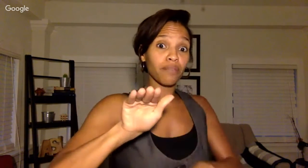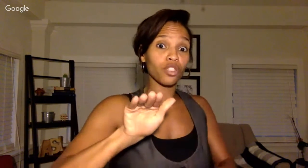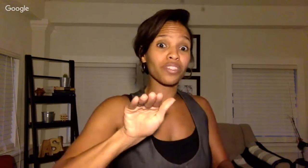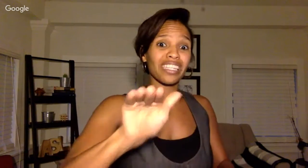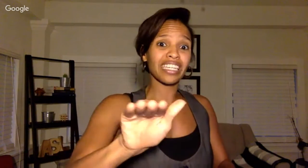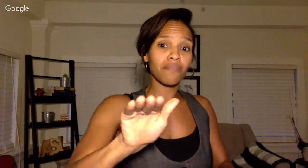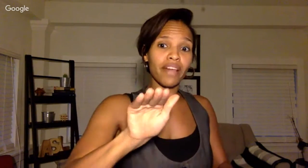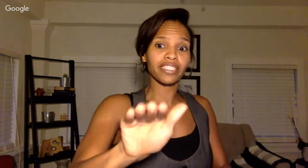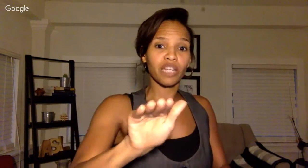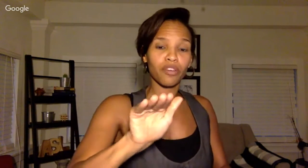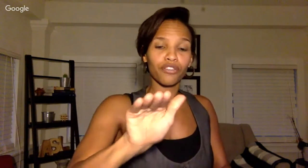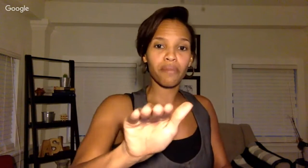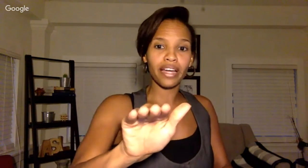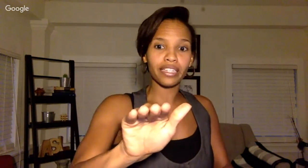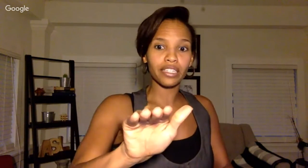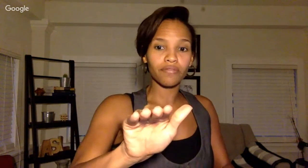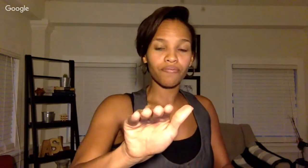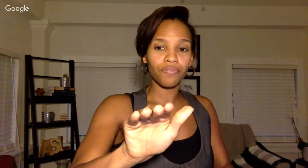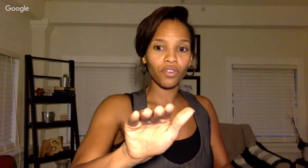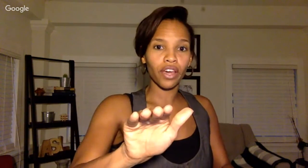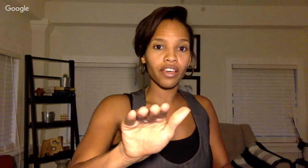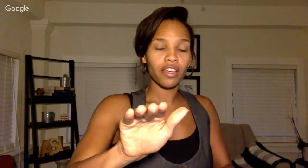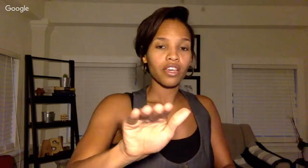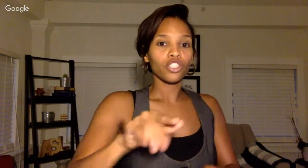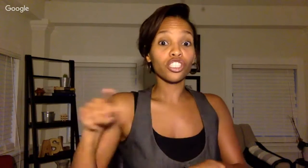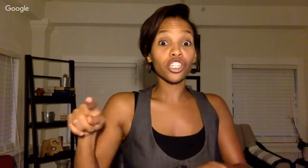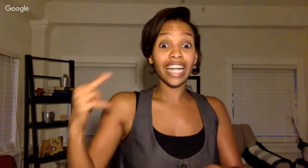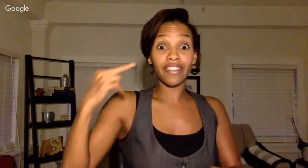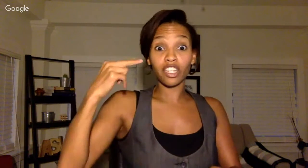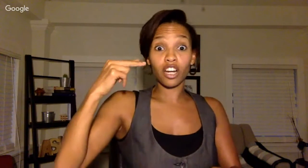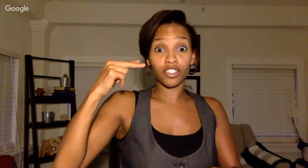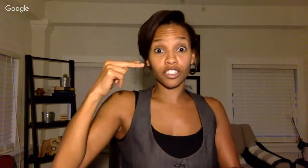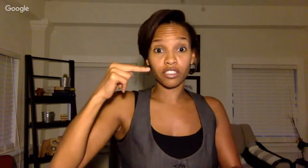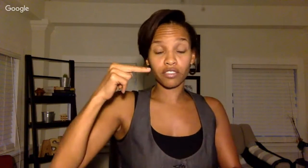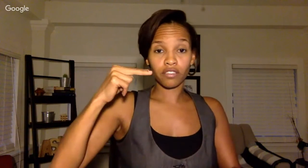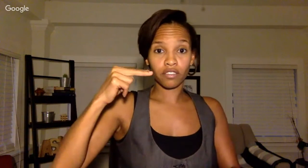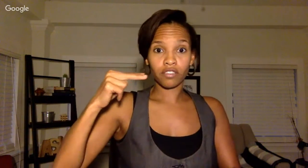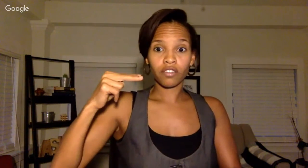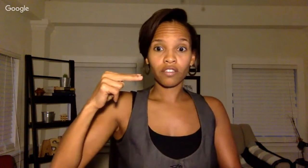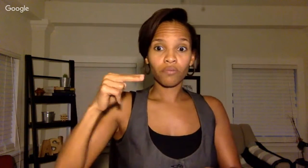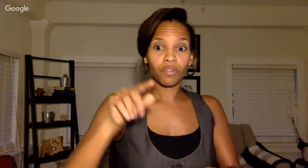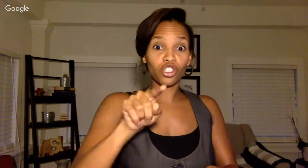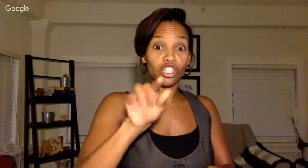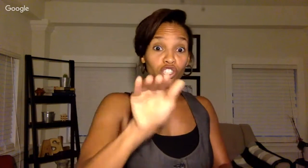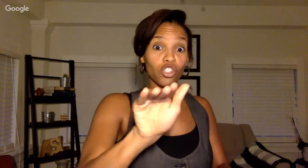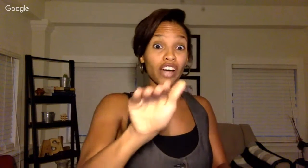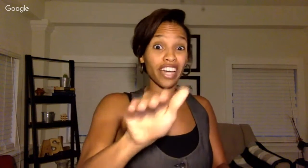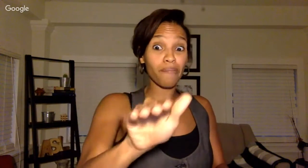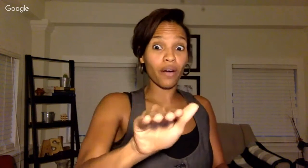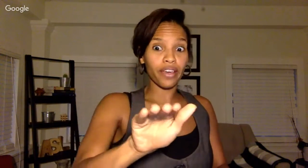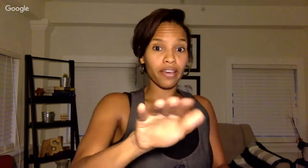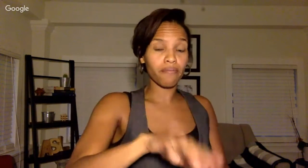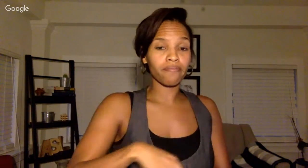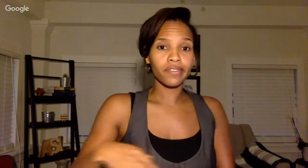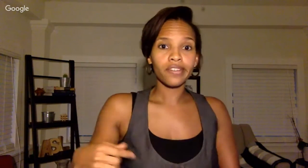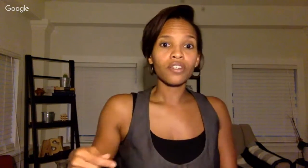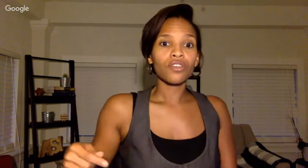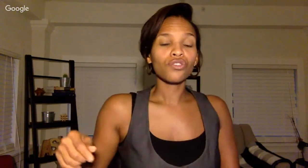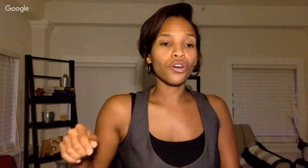So it's him that's going to be reminded. Okay. She's looking at the doctor, but she's talking about him.